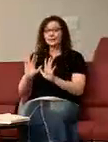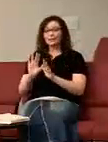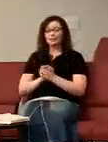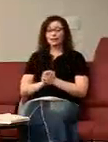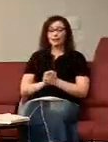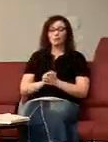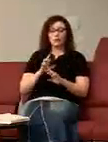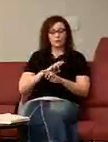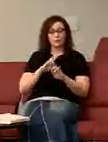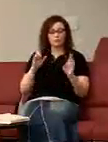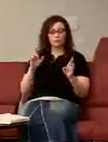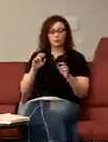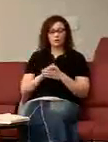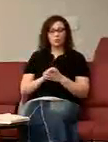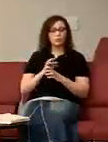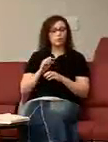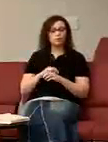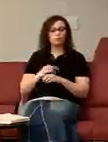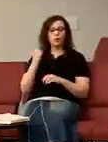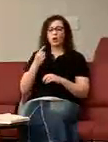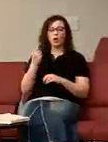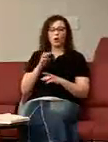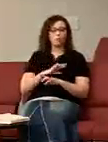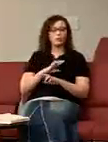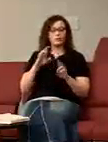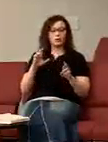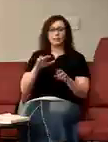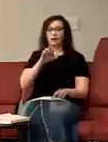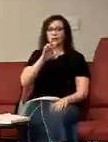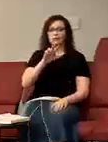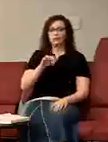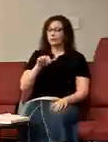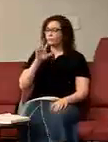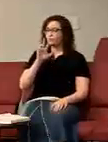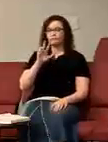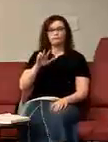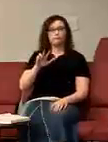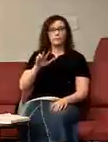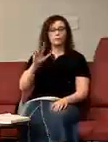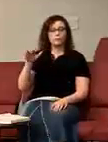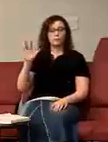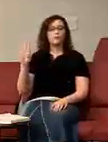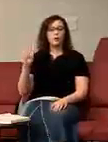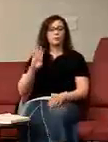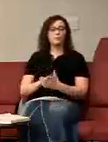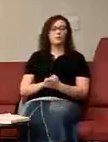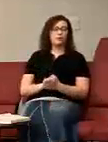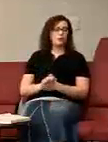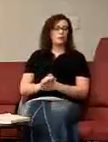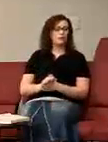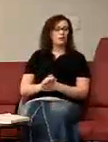we were always ready by 3:34. If I missed for some reason, no, I can't do it today, we were never ready.